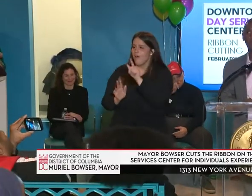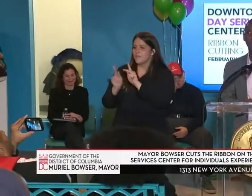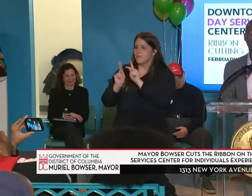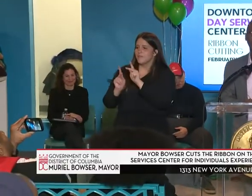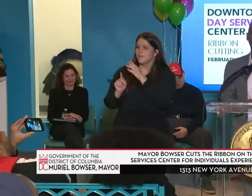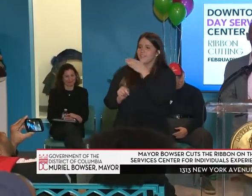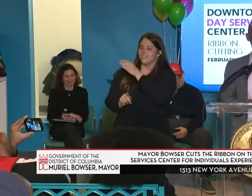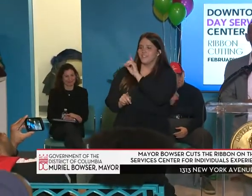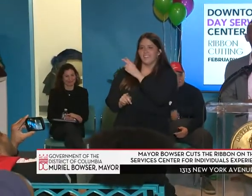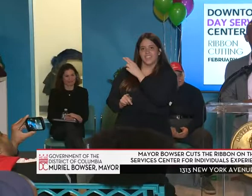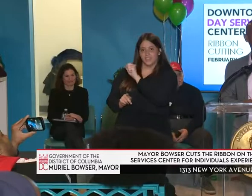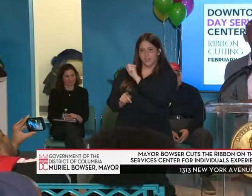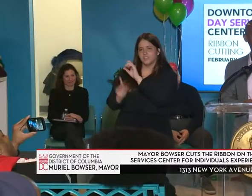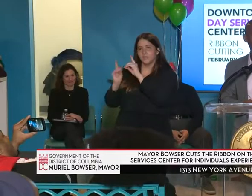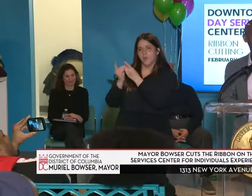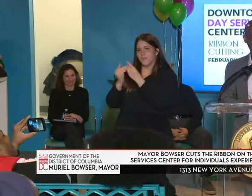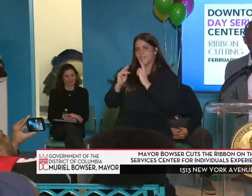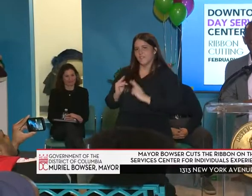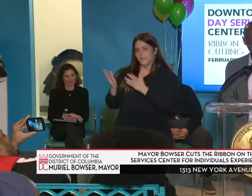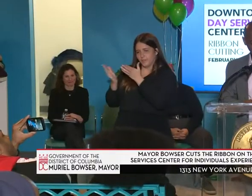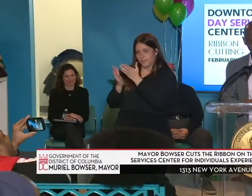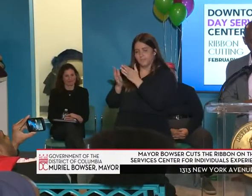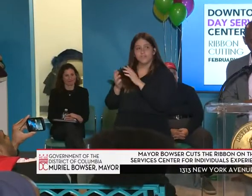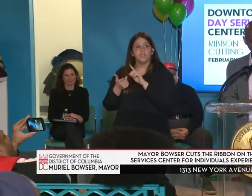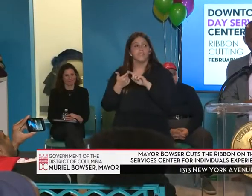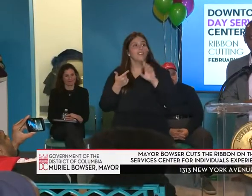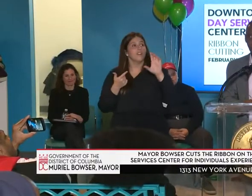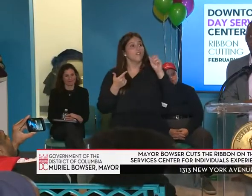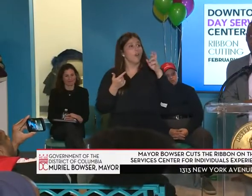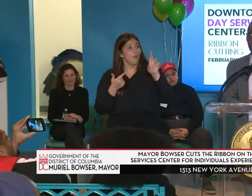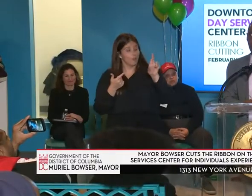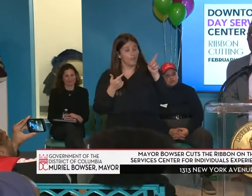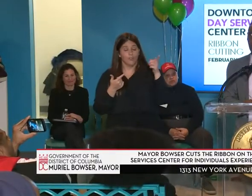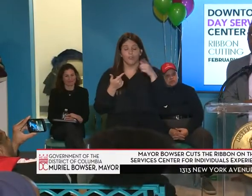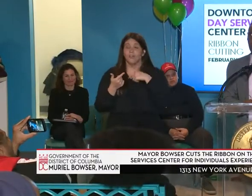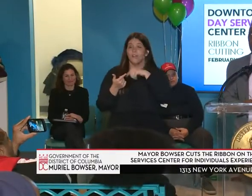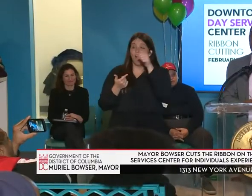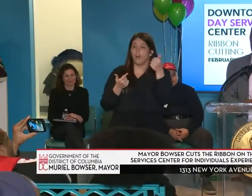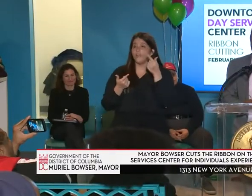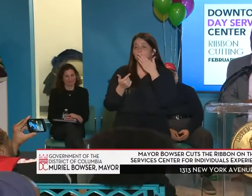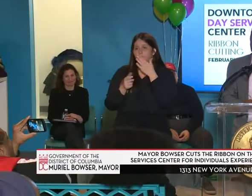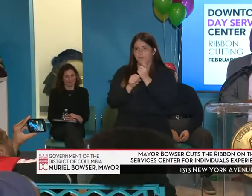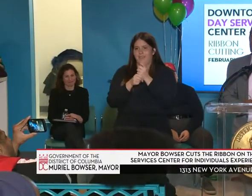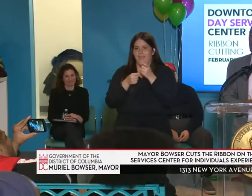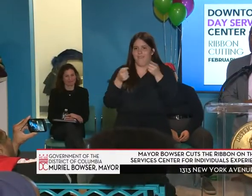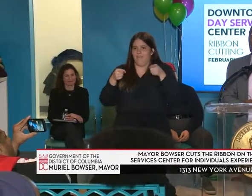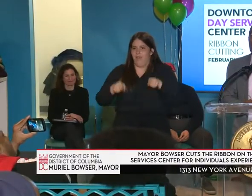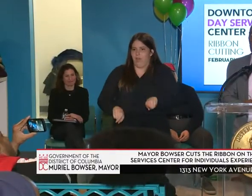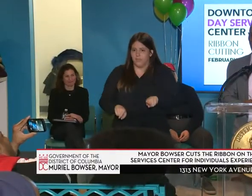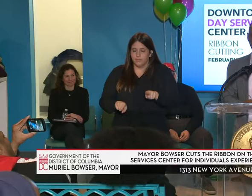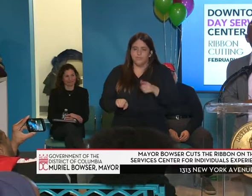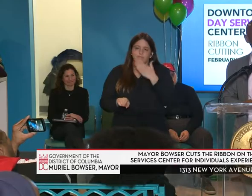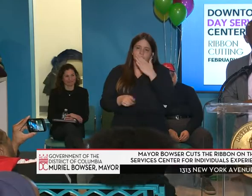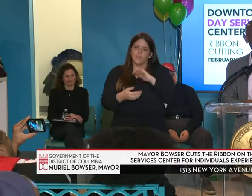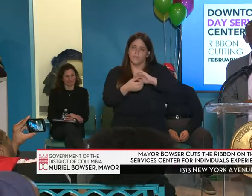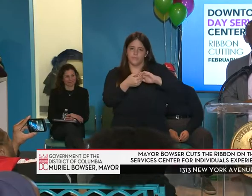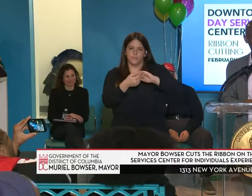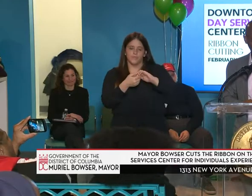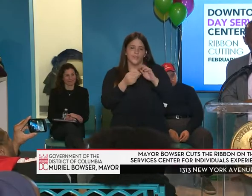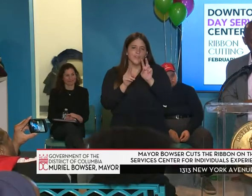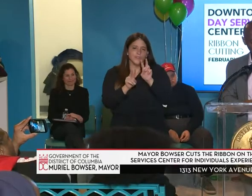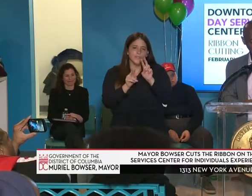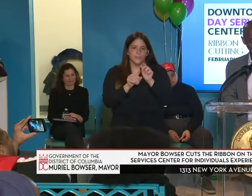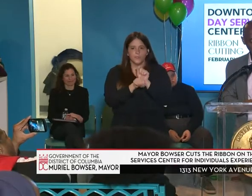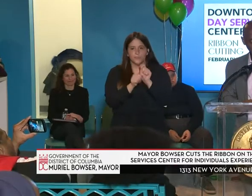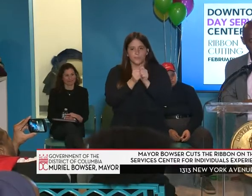at Department of Human Services, Carter and others who really made this possible. Thanks for your partnership. We look forward to working